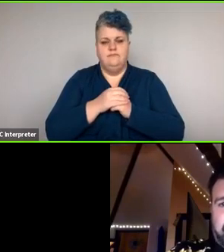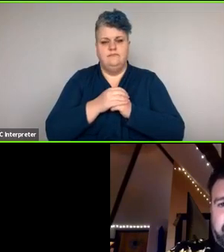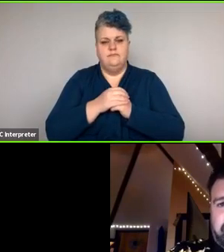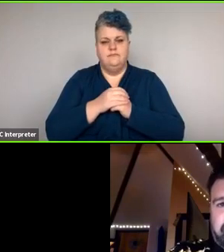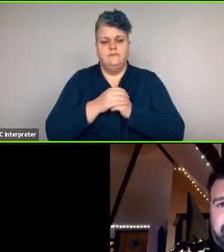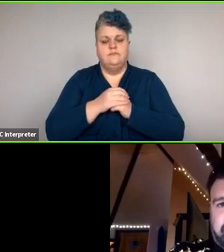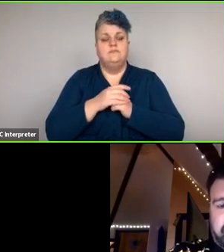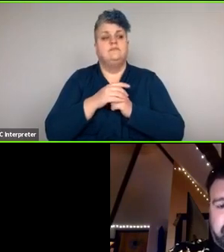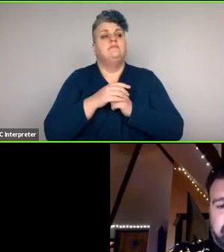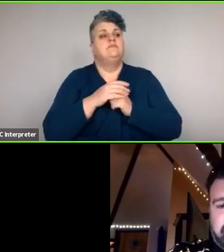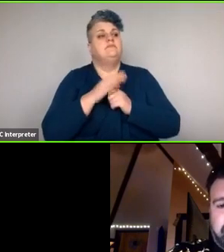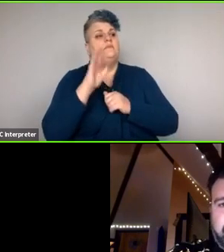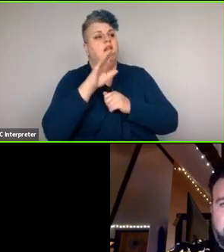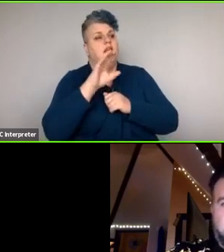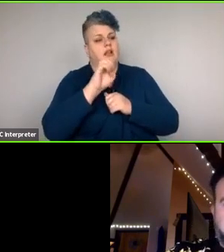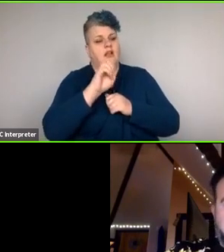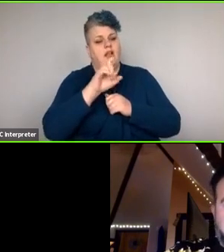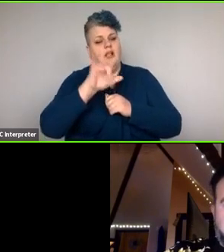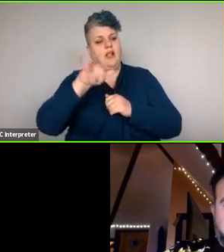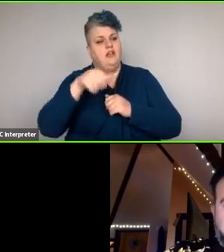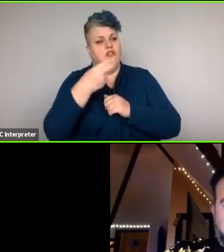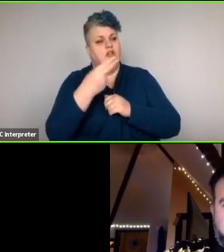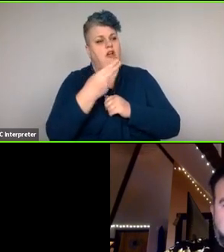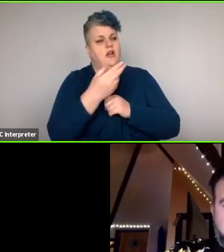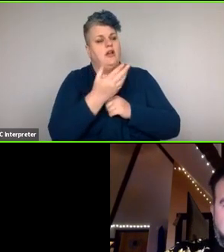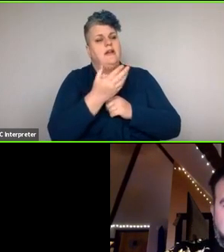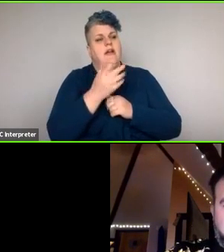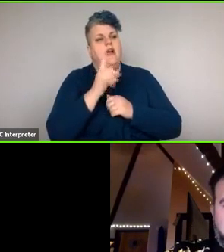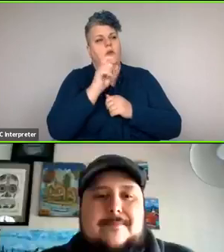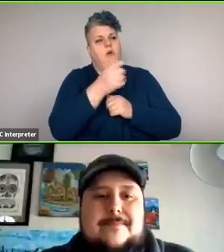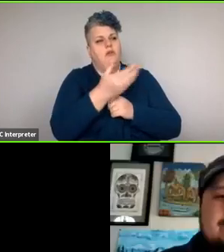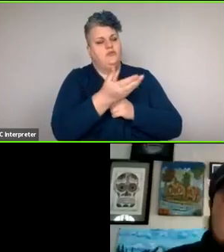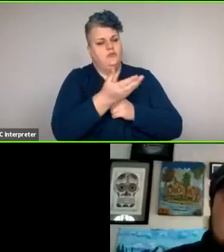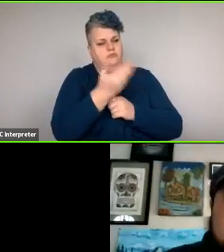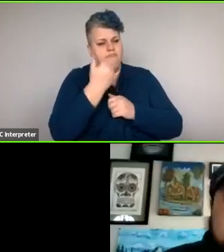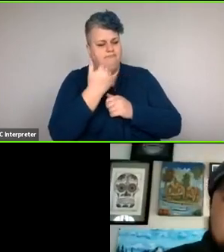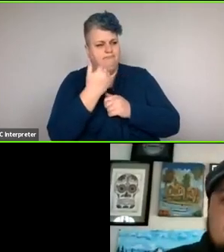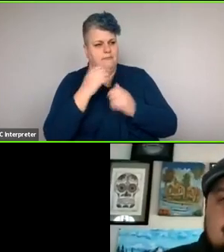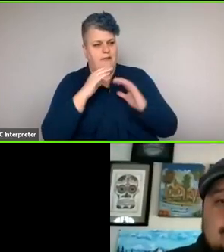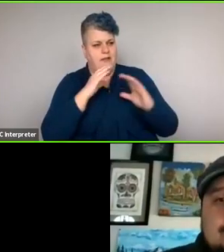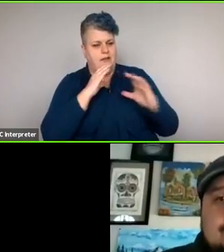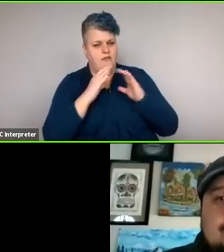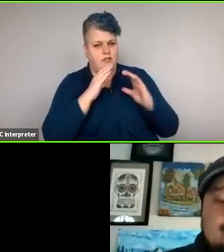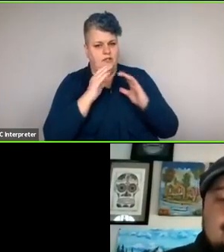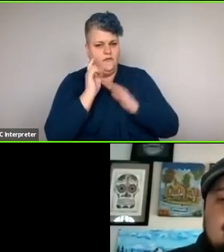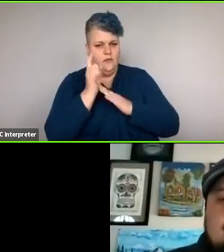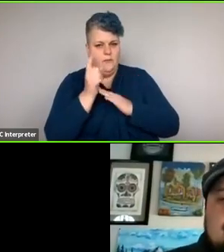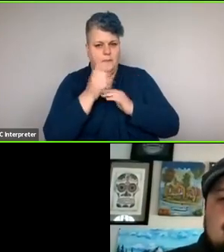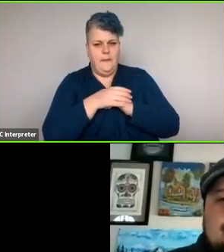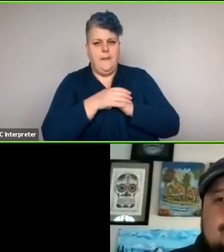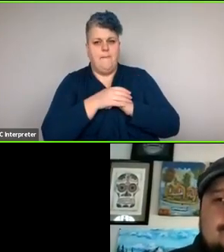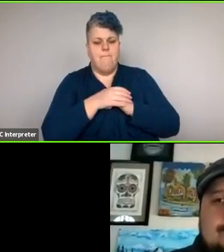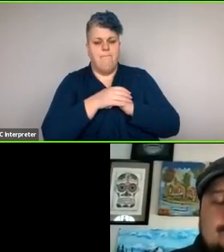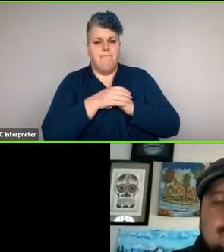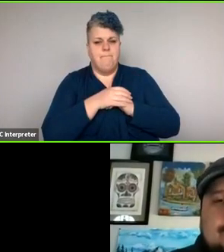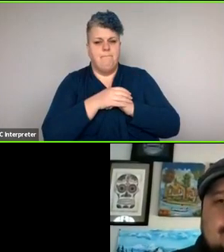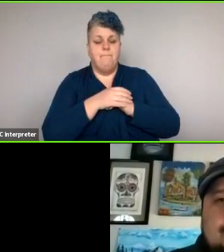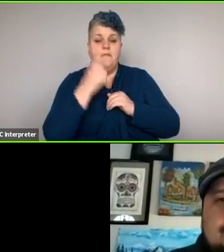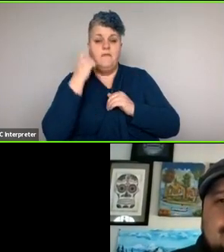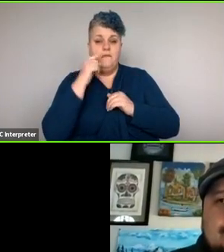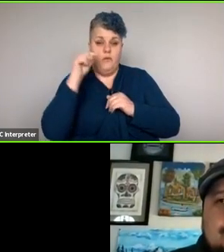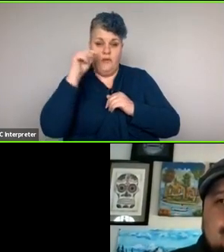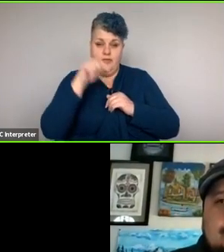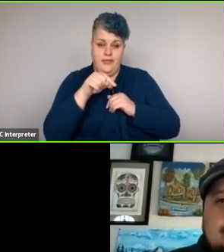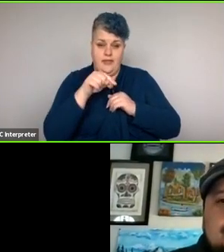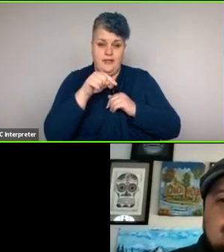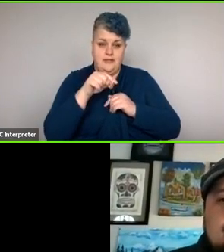And then Elijah, if we could just bring you back into the conversation for a moment for this